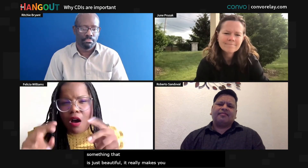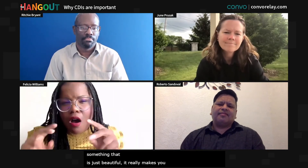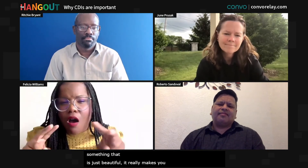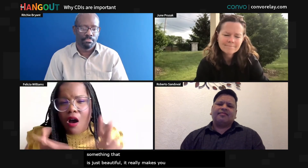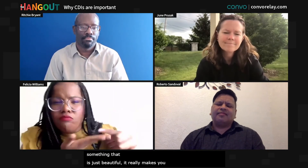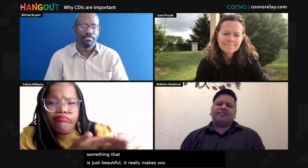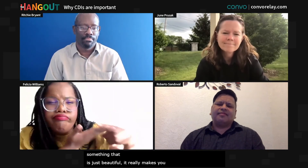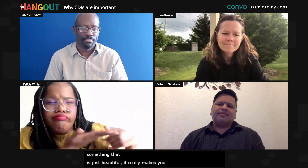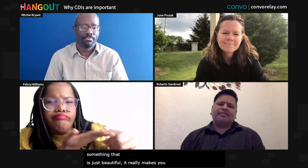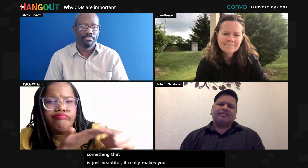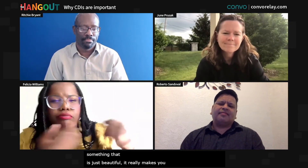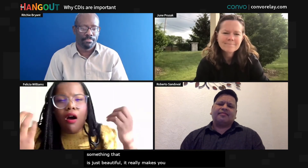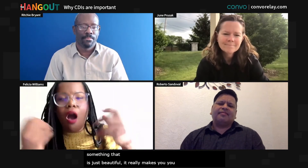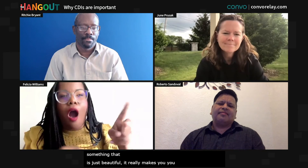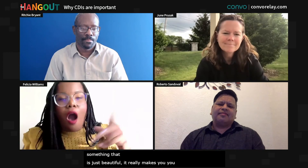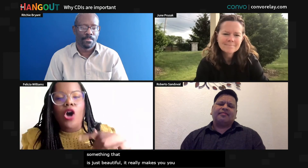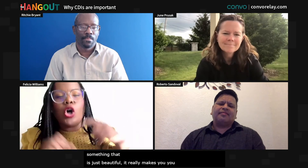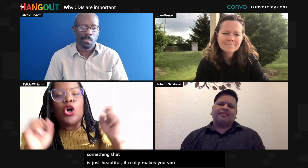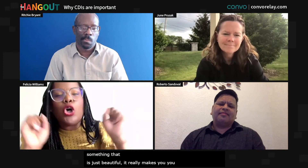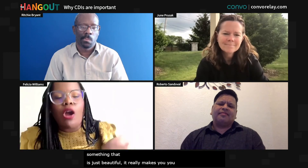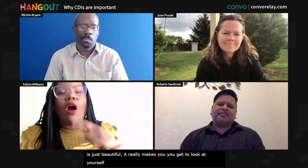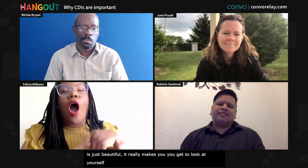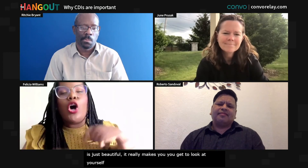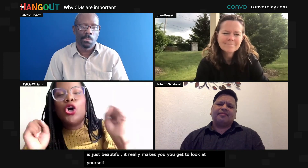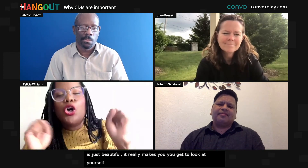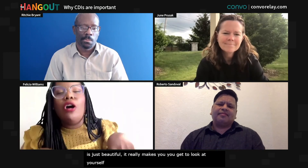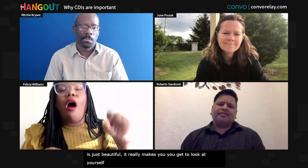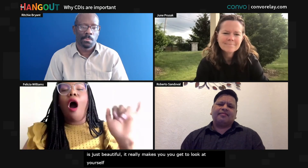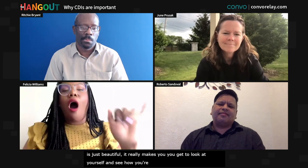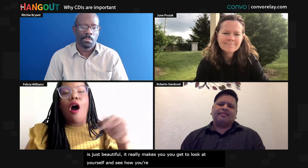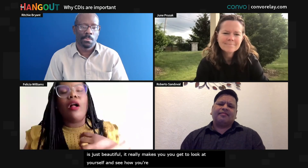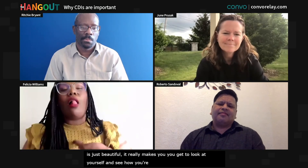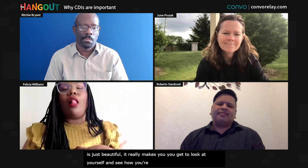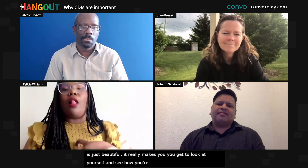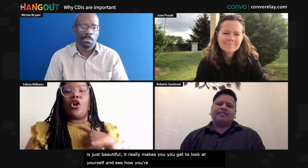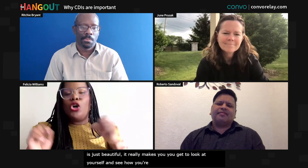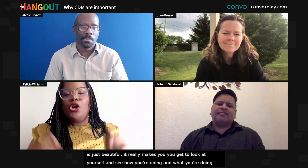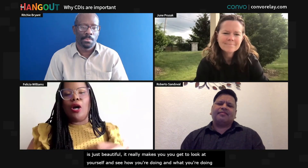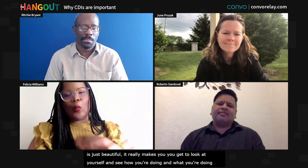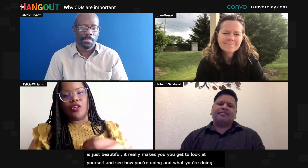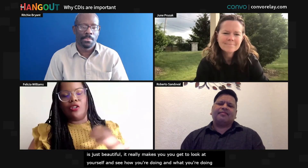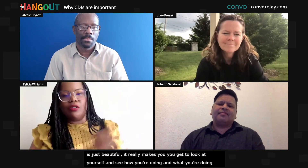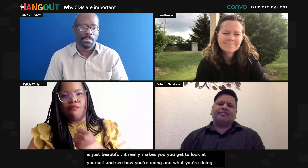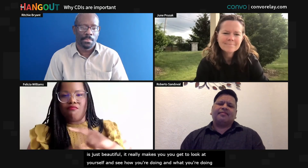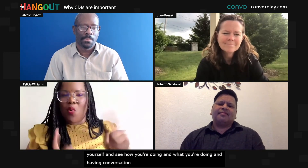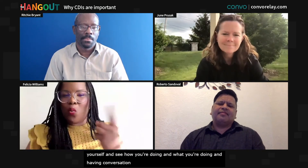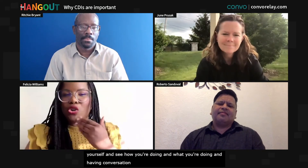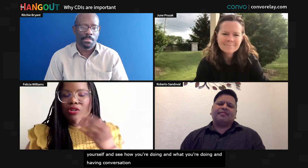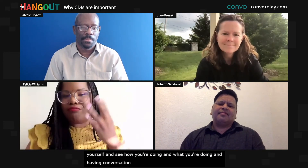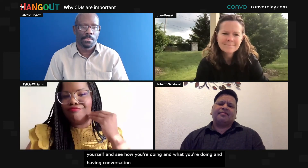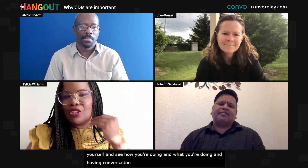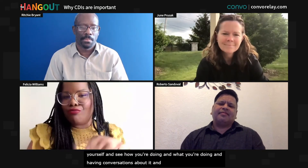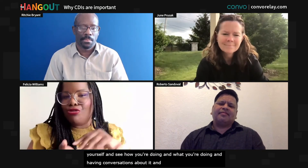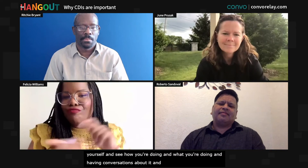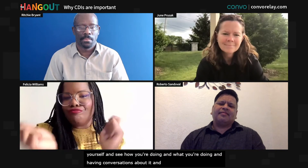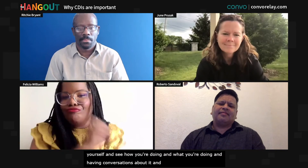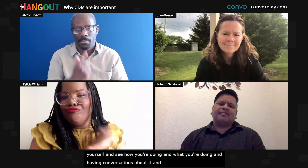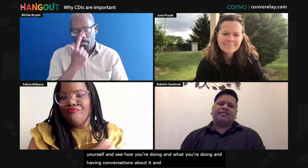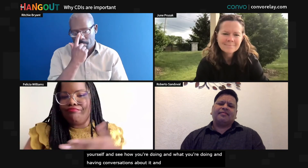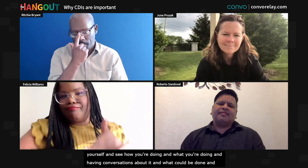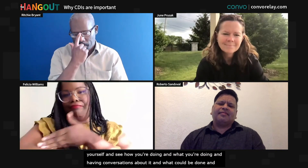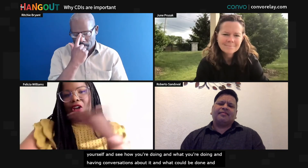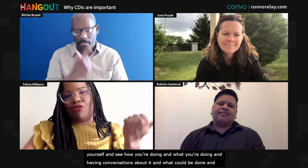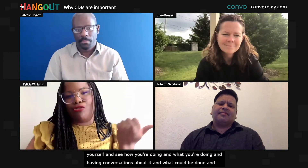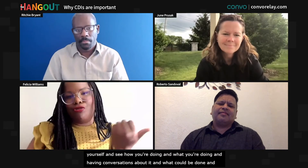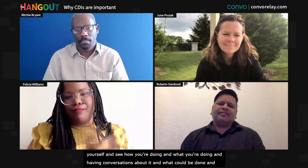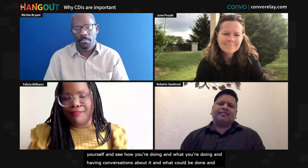see how you're doing and what you're doing, and having those conversations about it and what could be done and what couldn't be done. And it's been